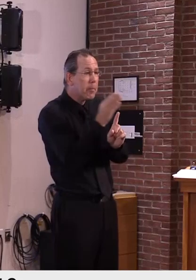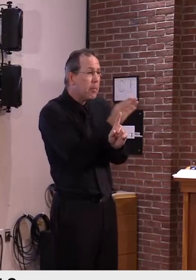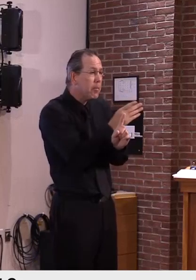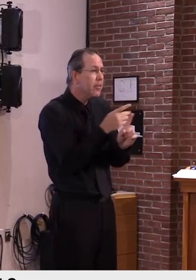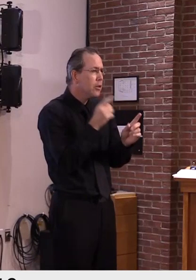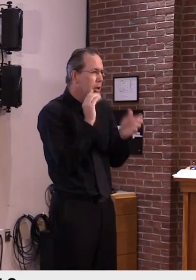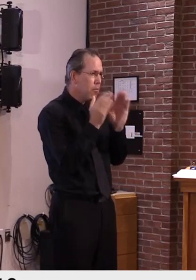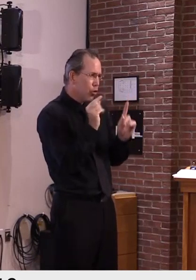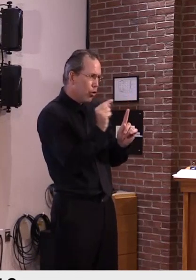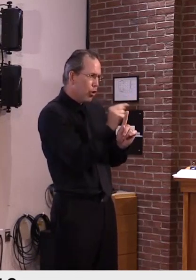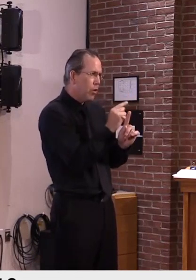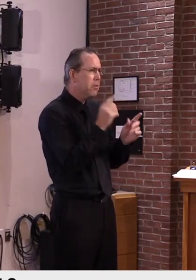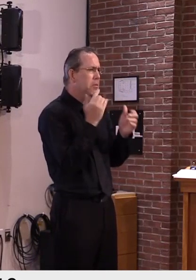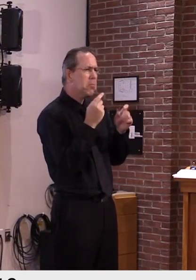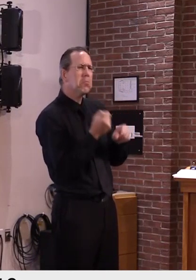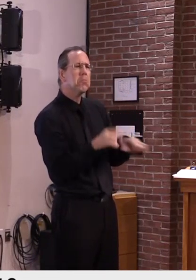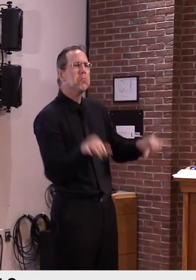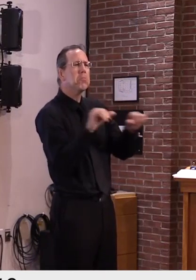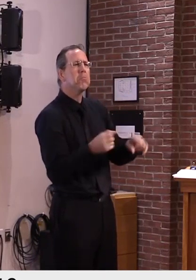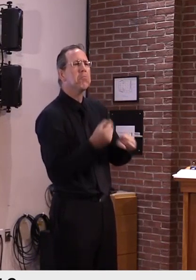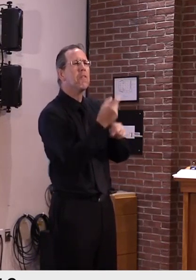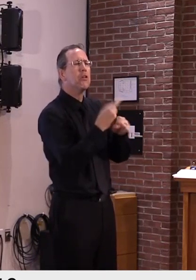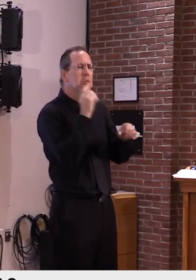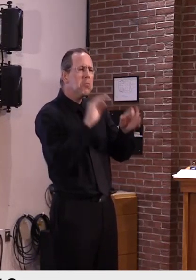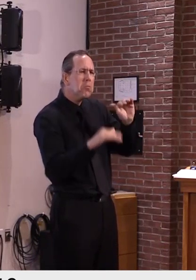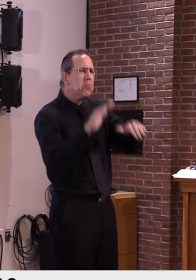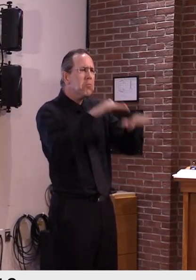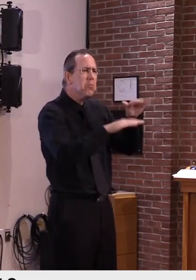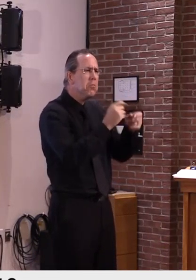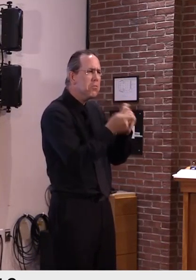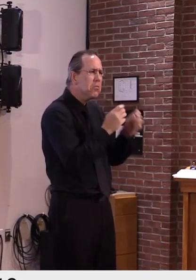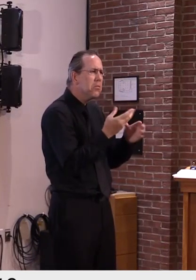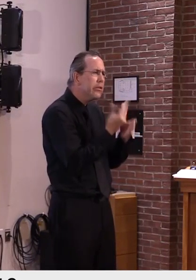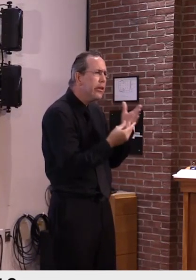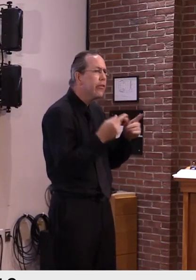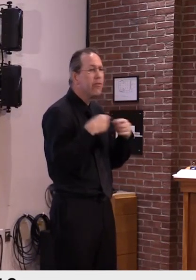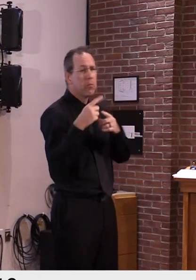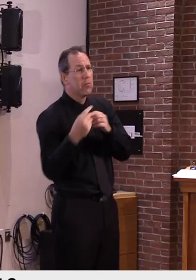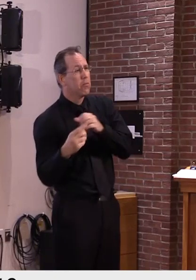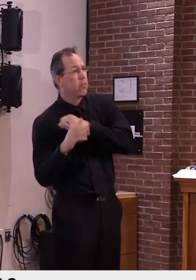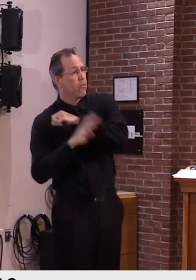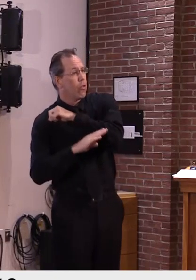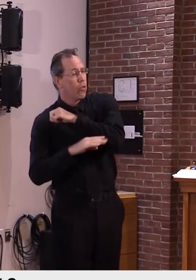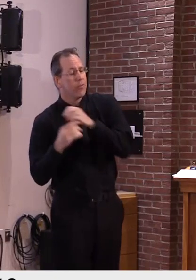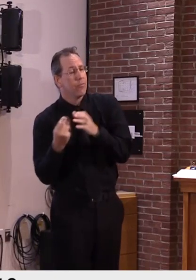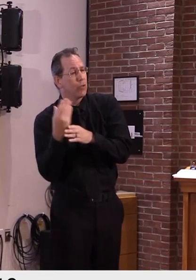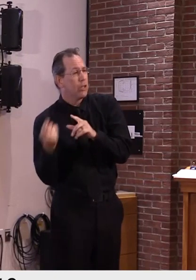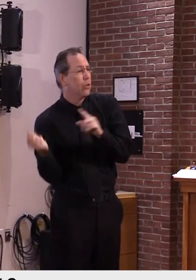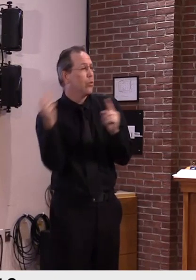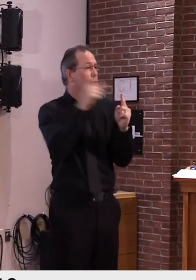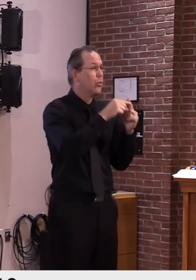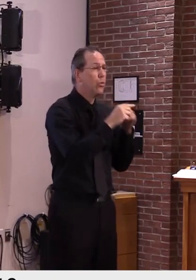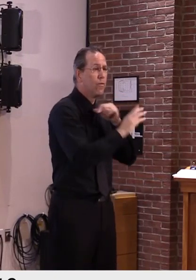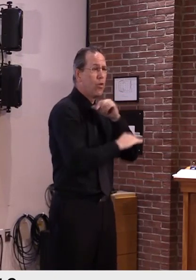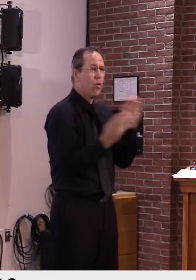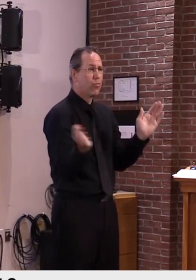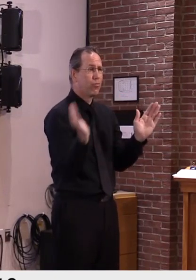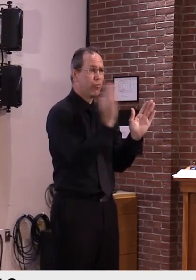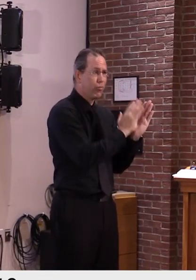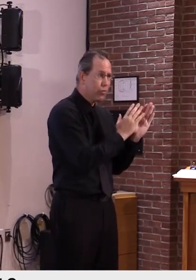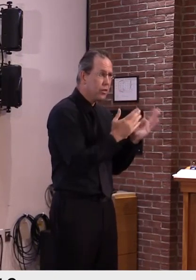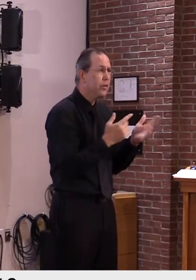average. It's higher in the winter, lower in the summer and the spring. But then when you flip ahead and look at the number of deaths from